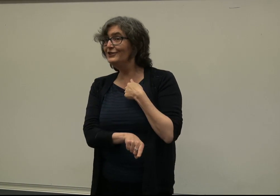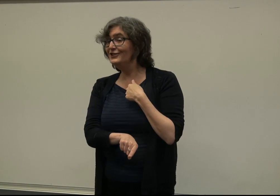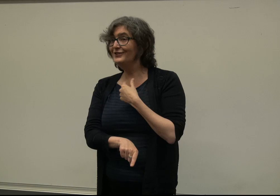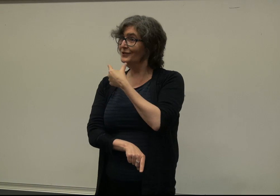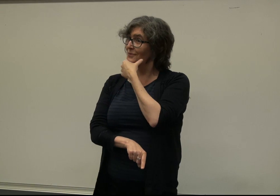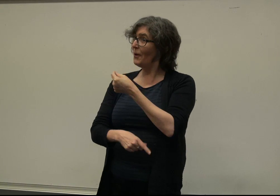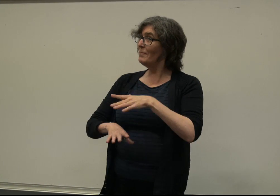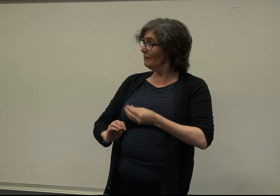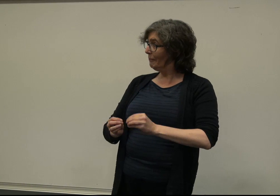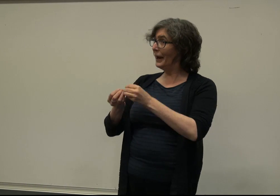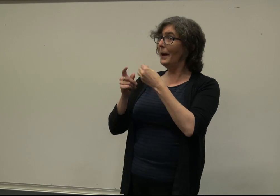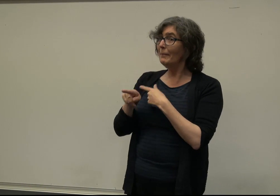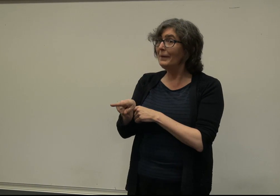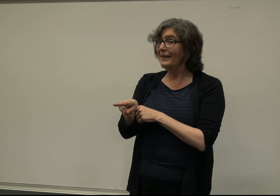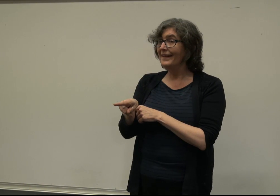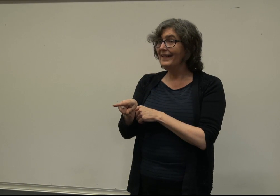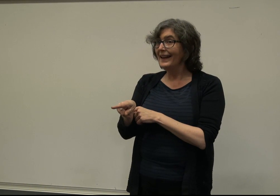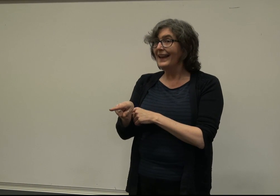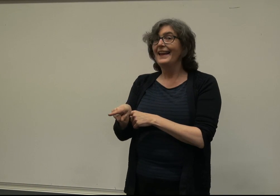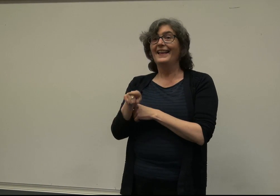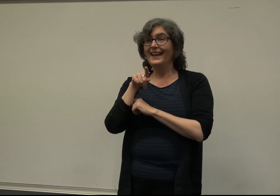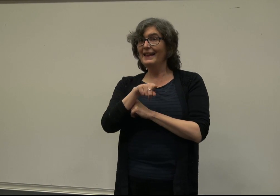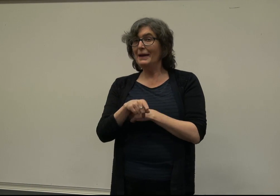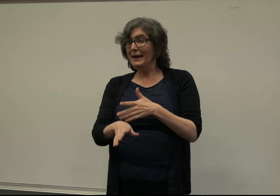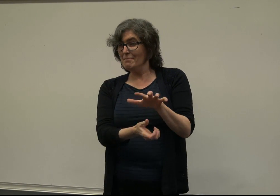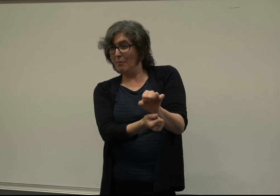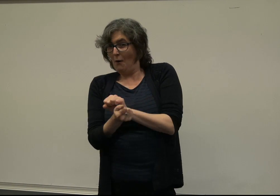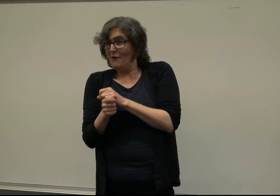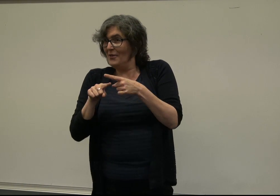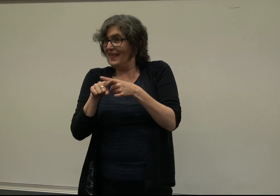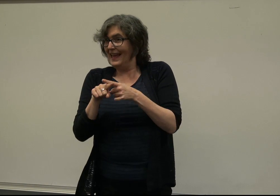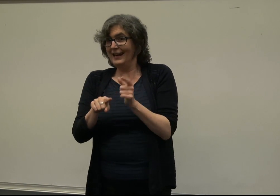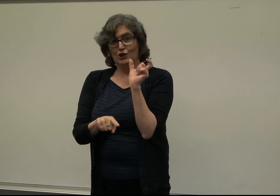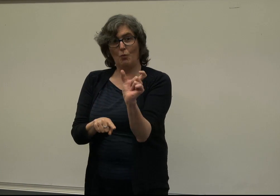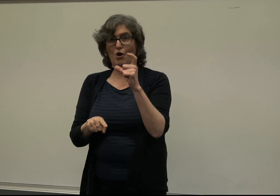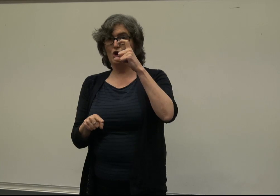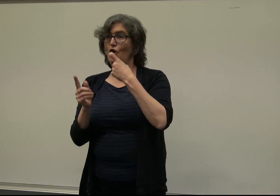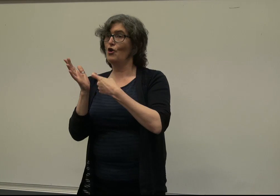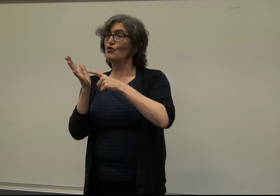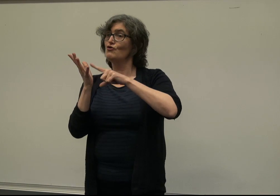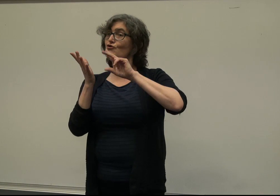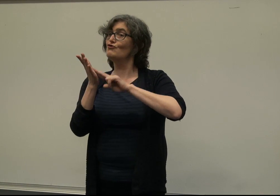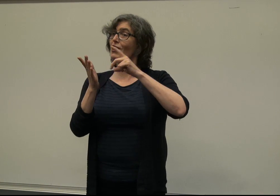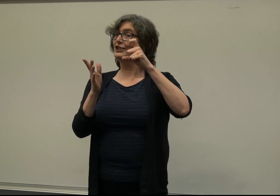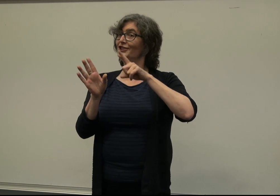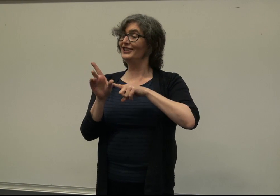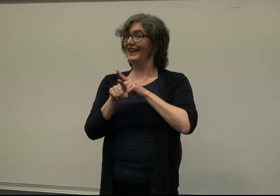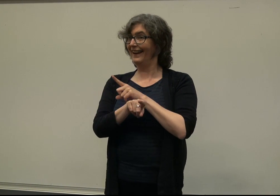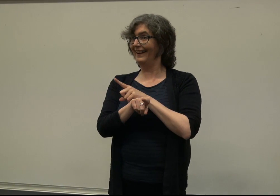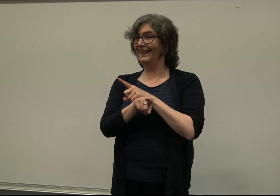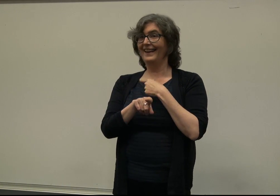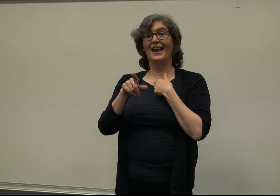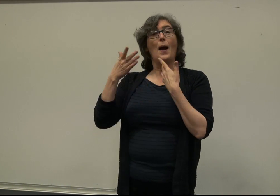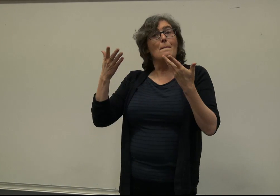English word crunchy. But if you look at how that sentence is formed, it's a perfect sentence